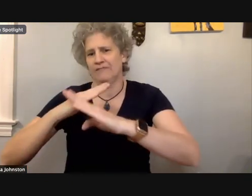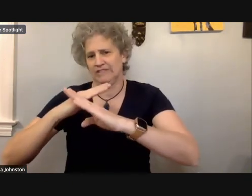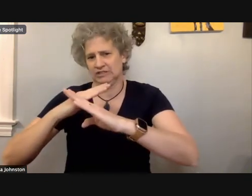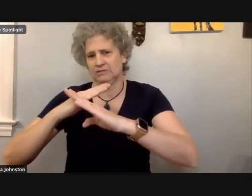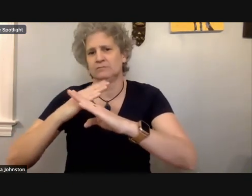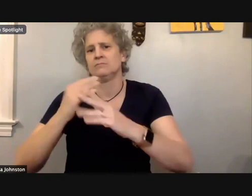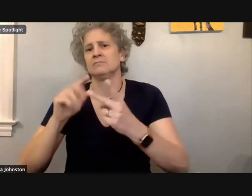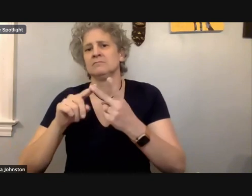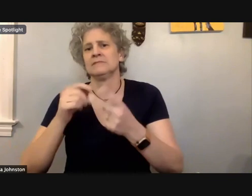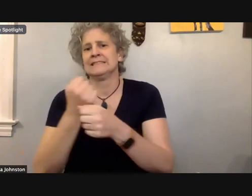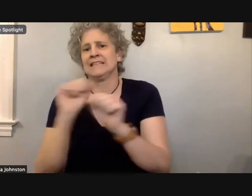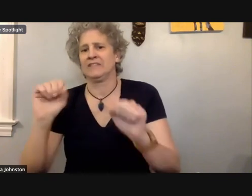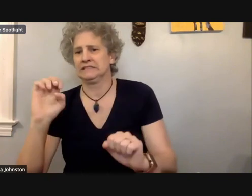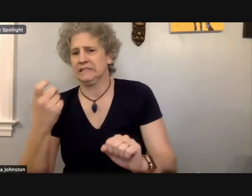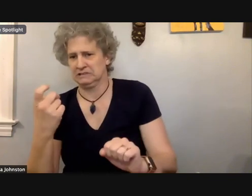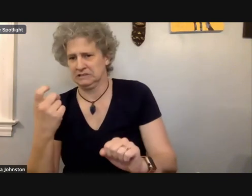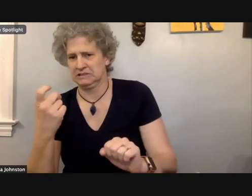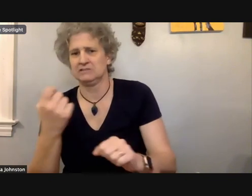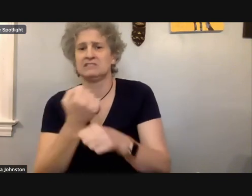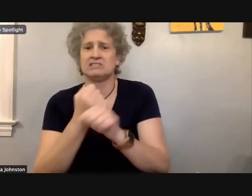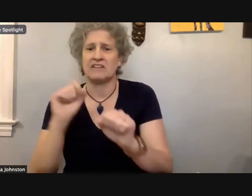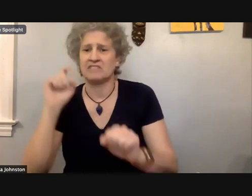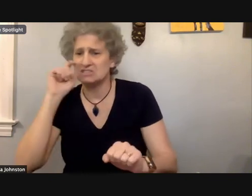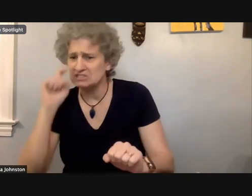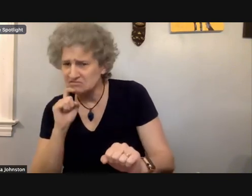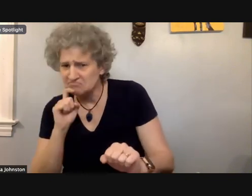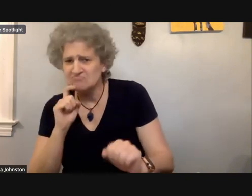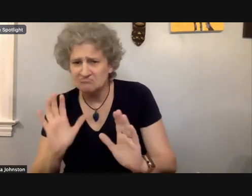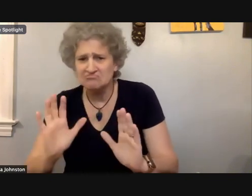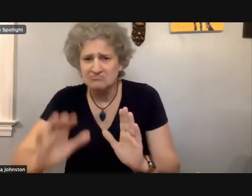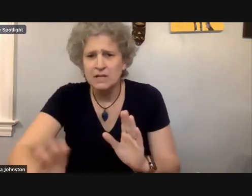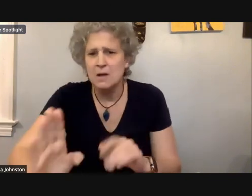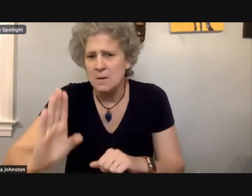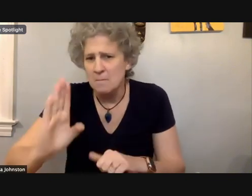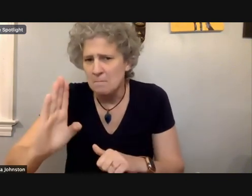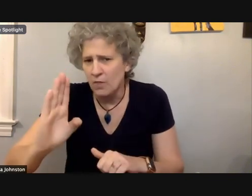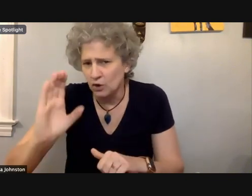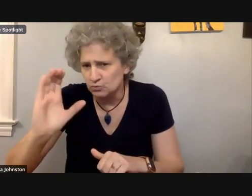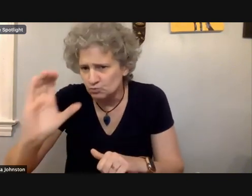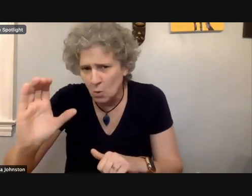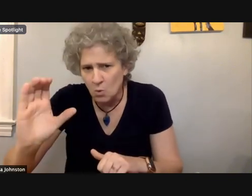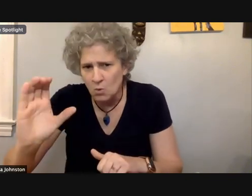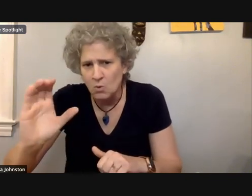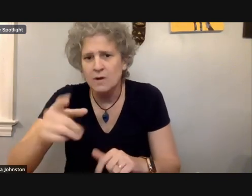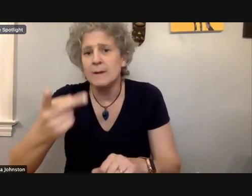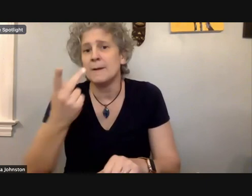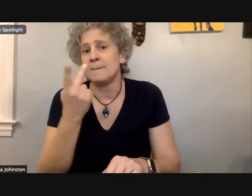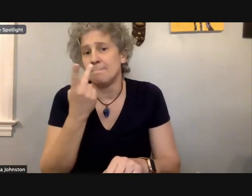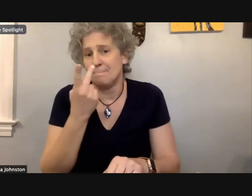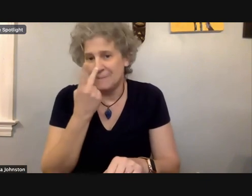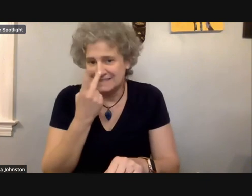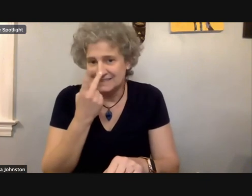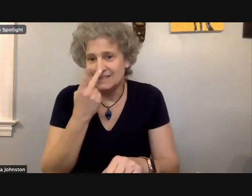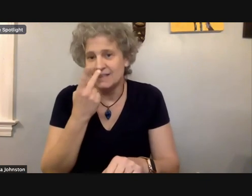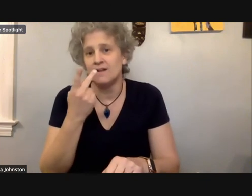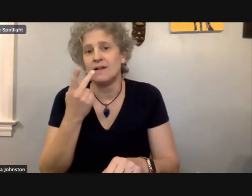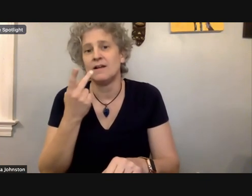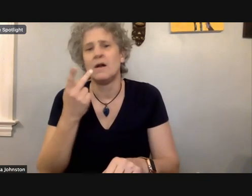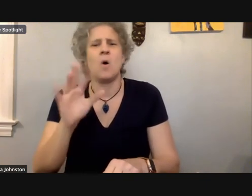So prevention, to prevent, and then safe sex, which we fingerspell. Birth control